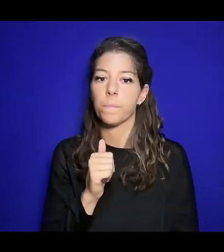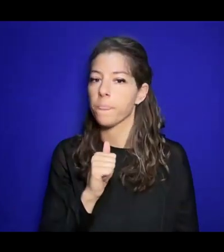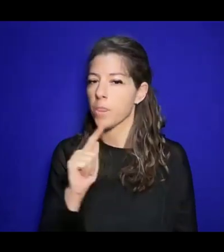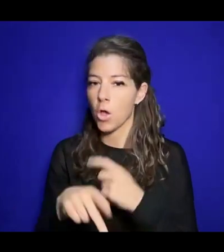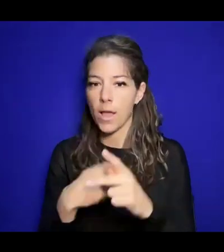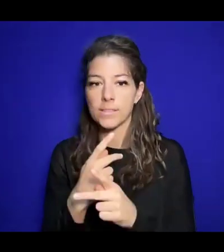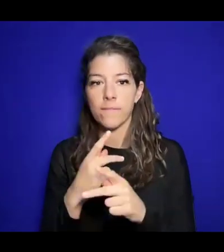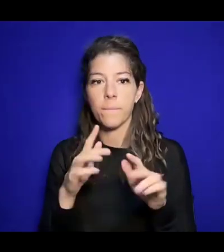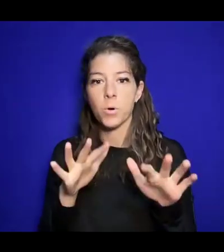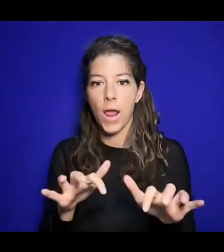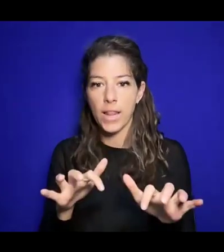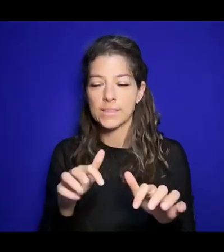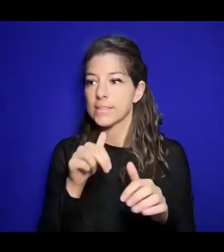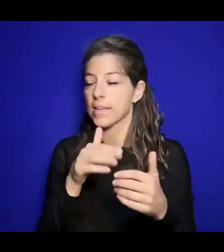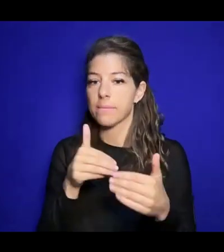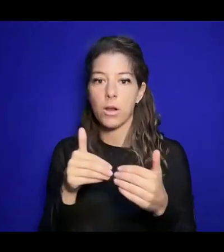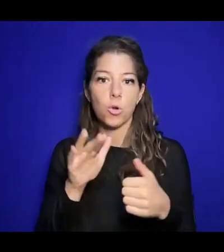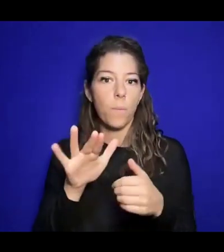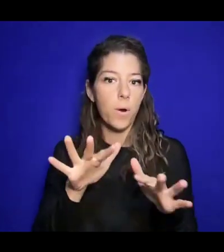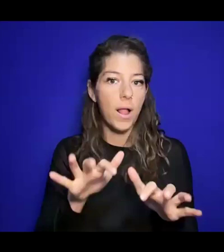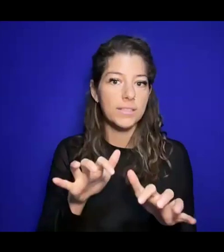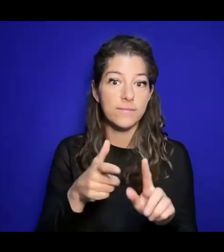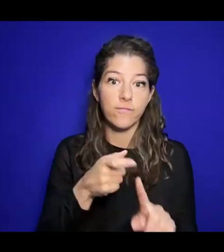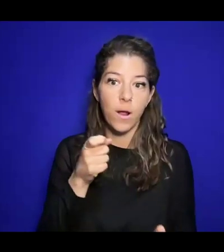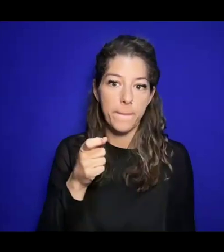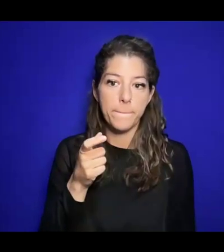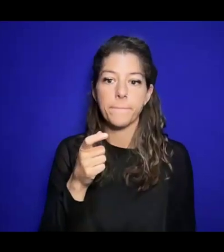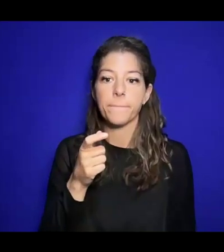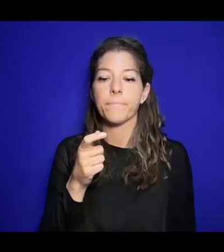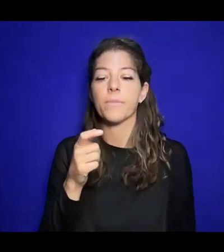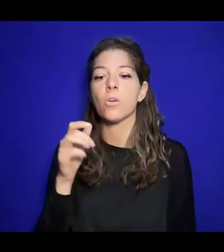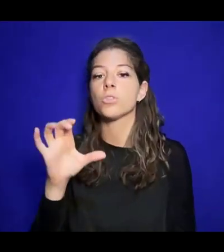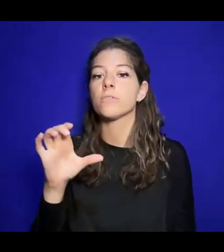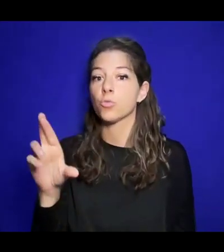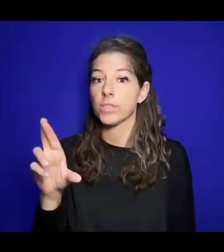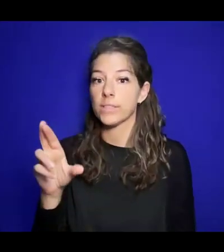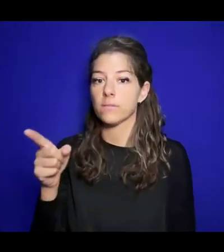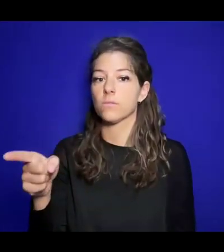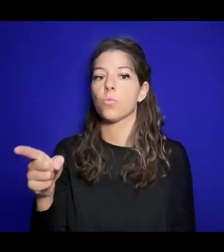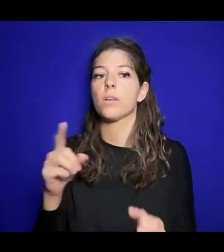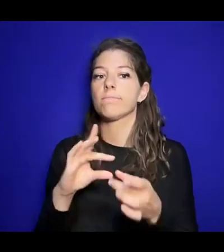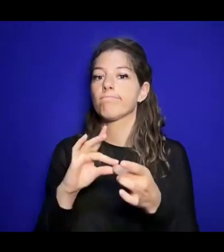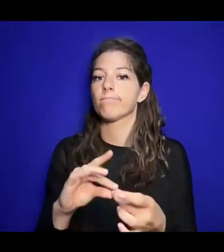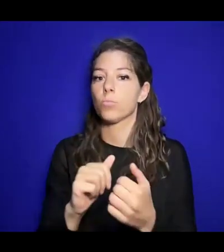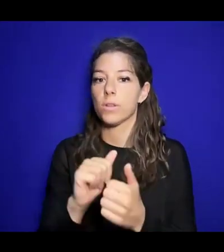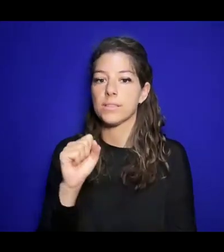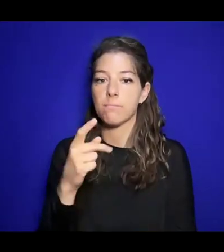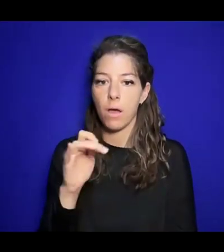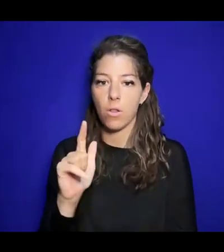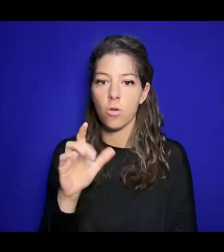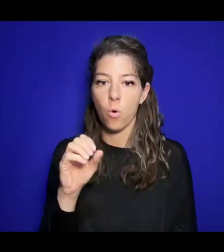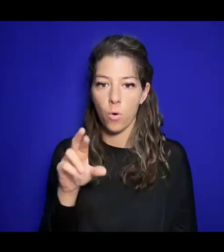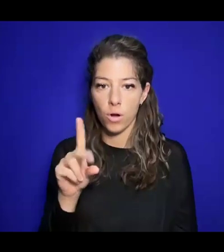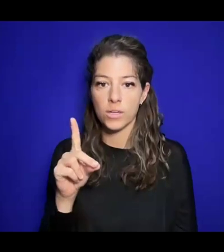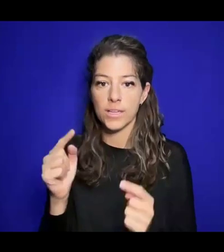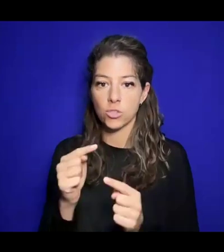of paralysis. It does not matter what your paralysis is from. Now, Christopher Reeve, of course, was associated with spinal cord injury, but the